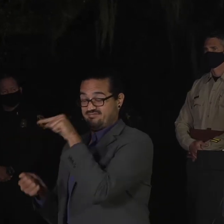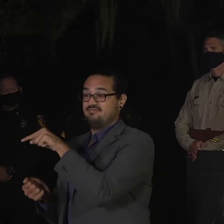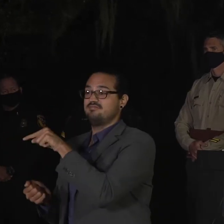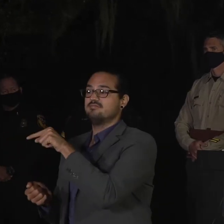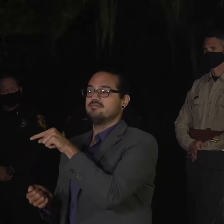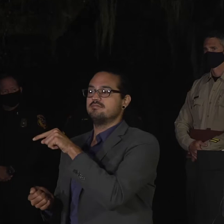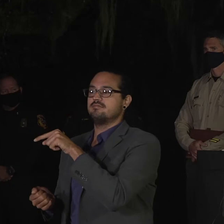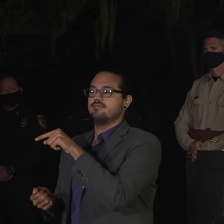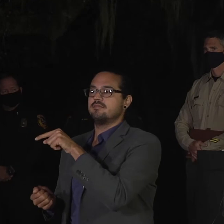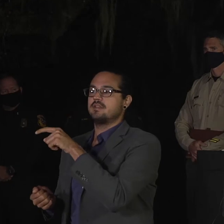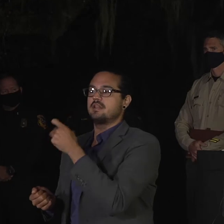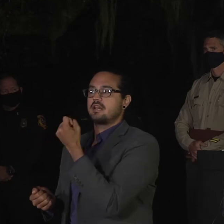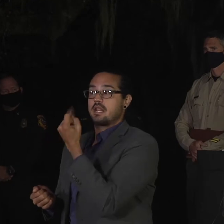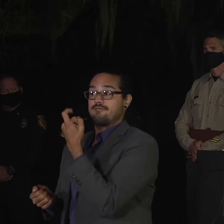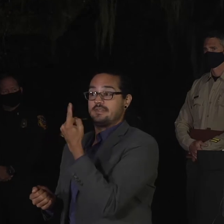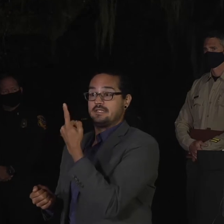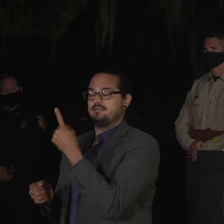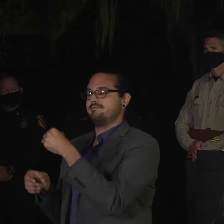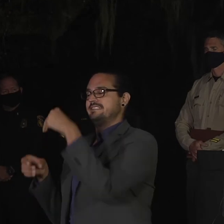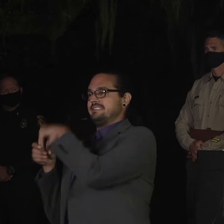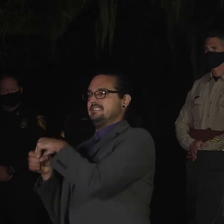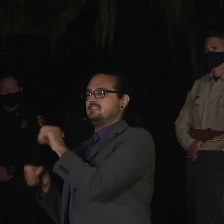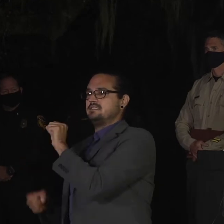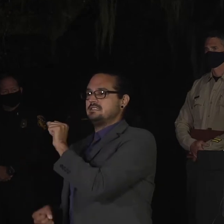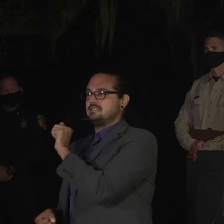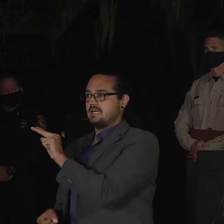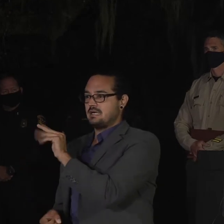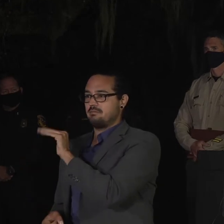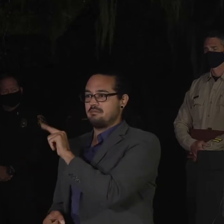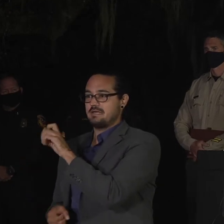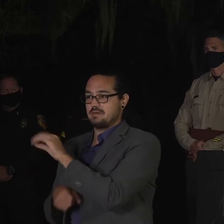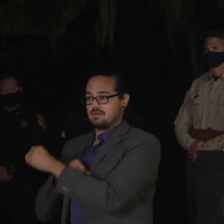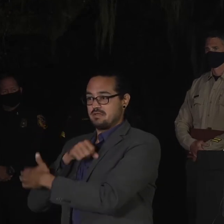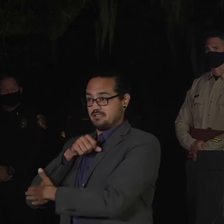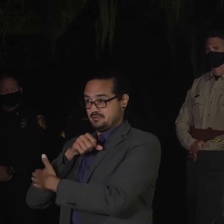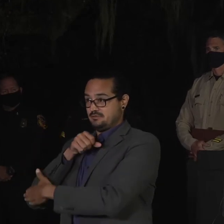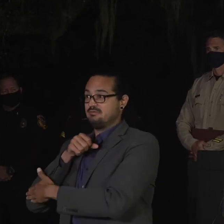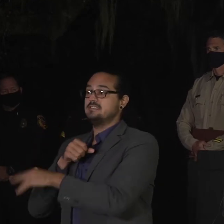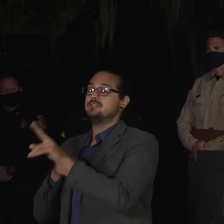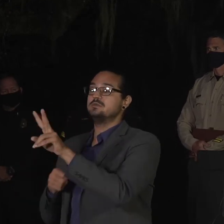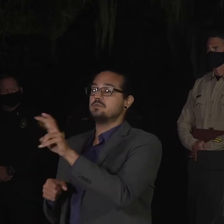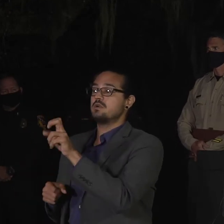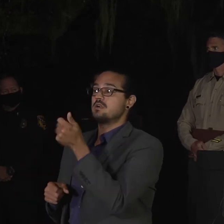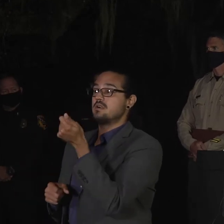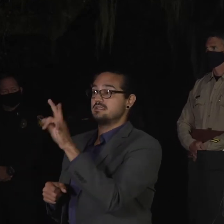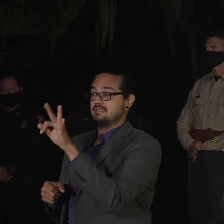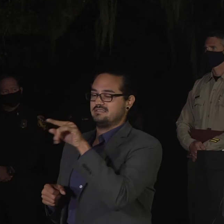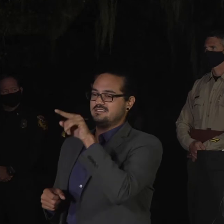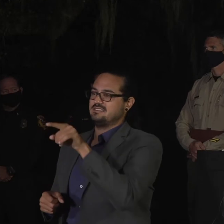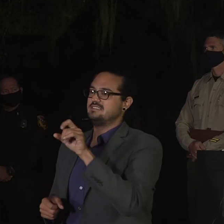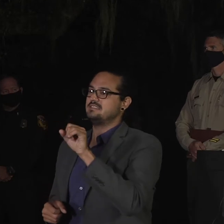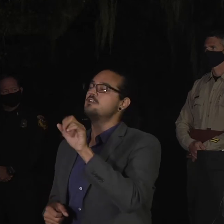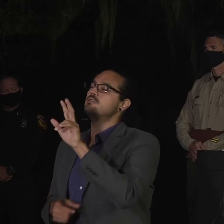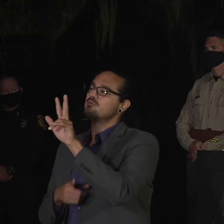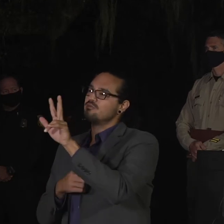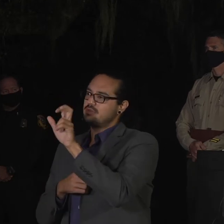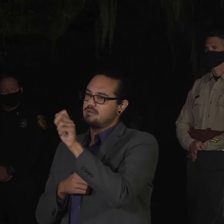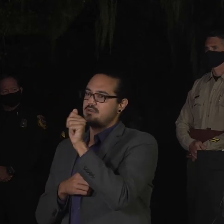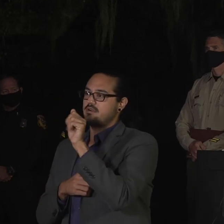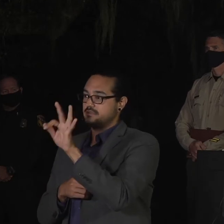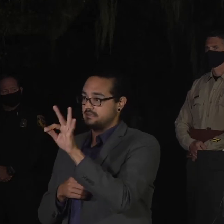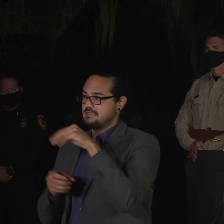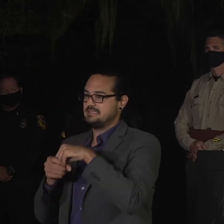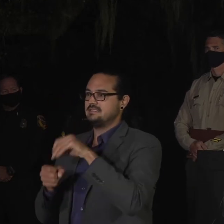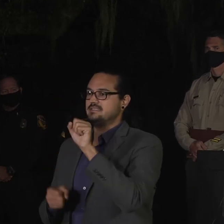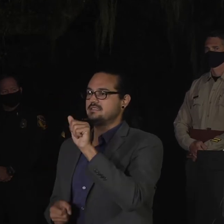and 319 are in Santa Cruz County. Additionally, we have 1,611 personnel assigned to the